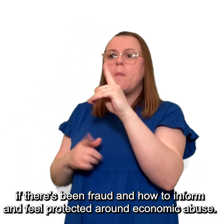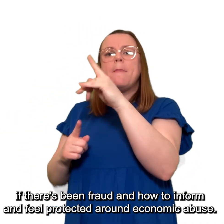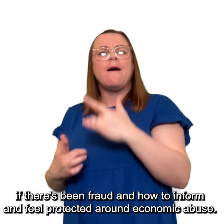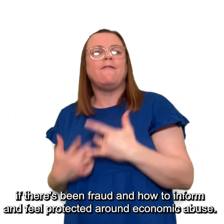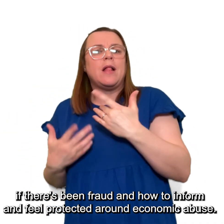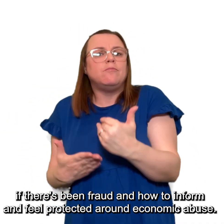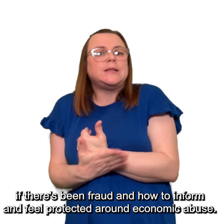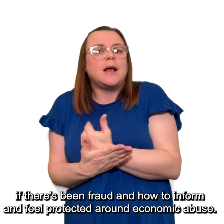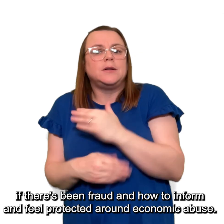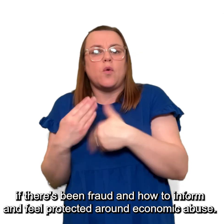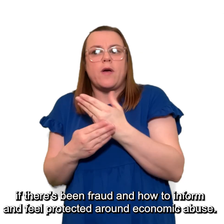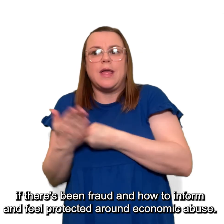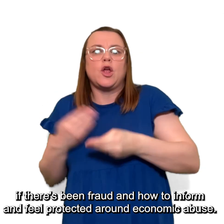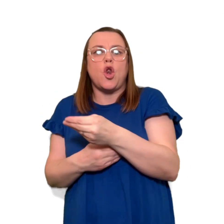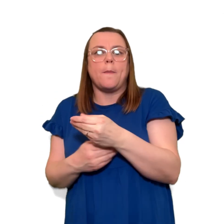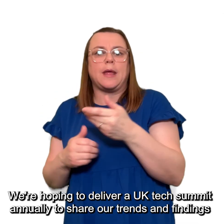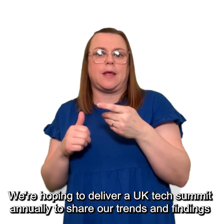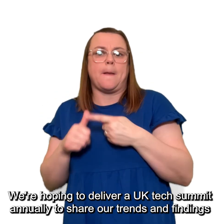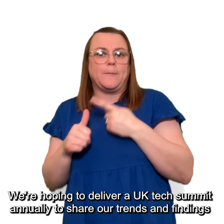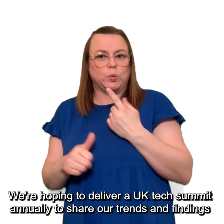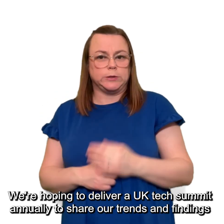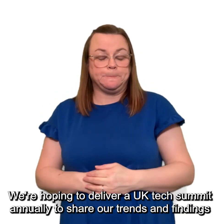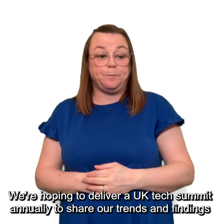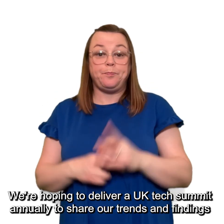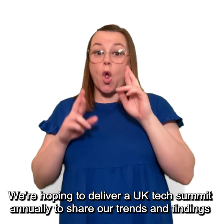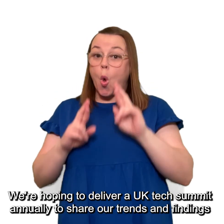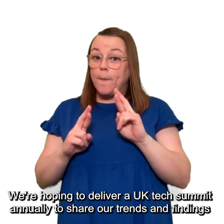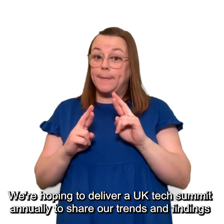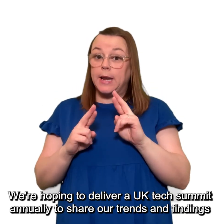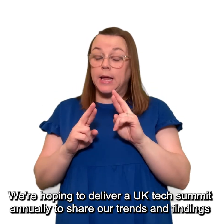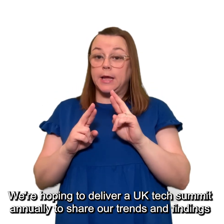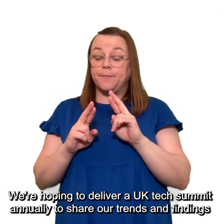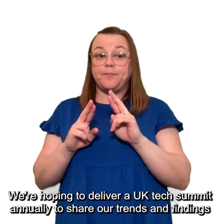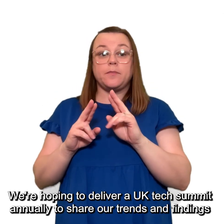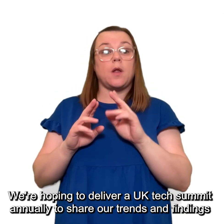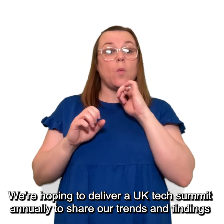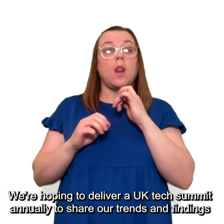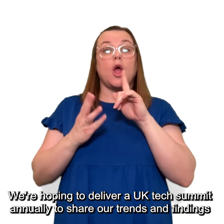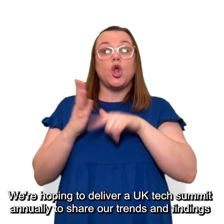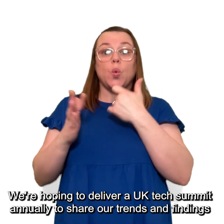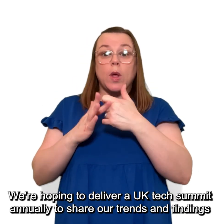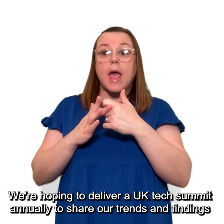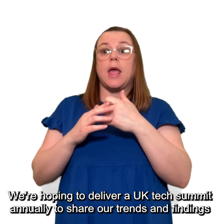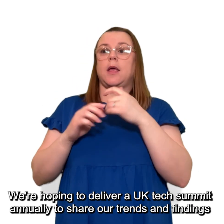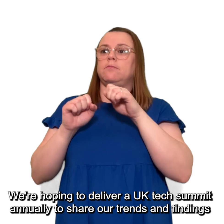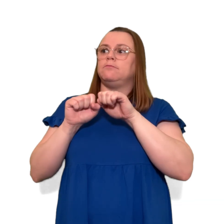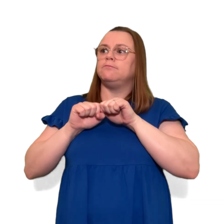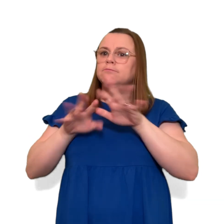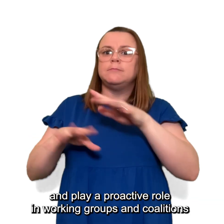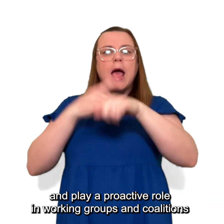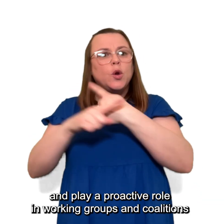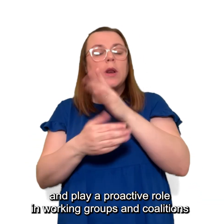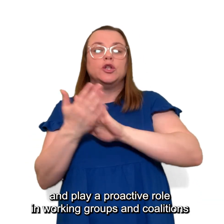feel protected around economic abuse. We're hoping to deliver a UK Tech Summit annually to share our trends and